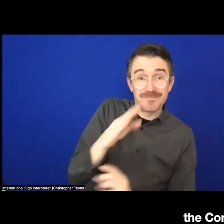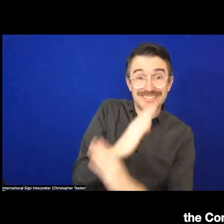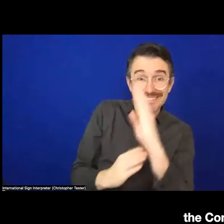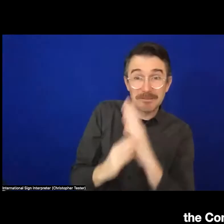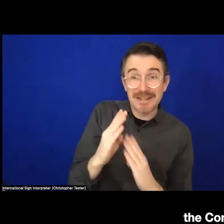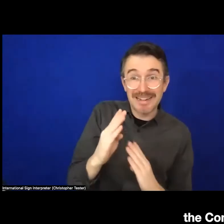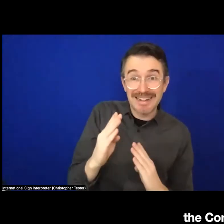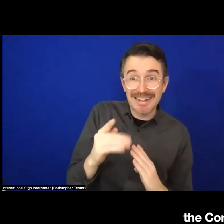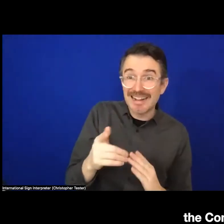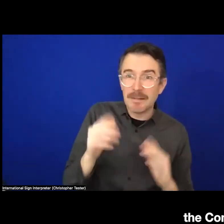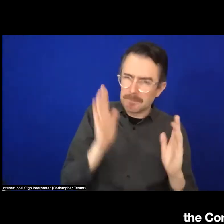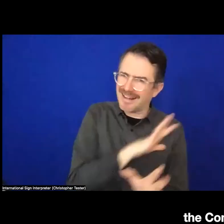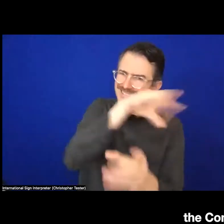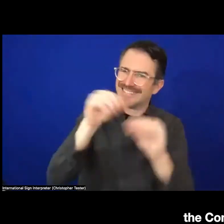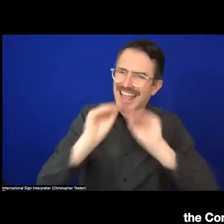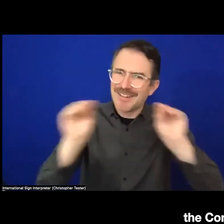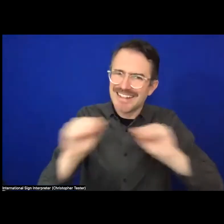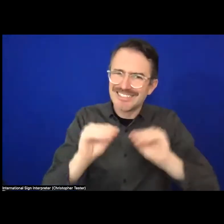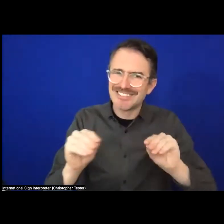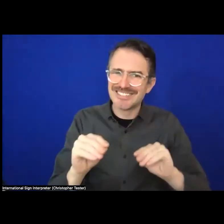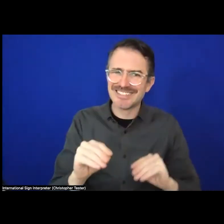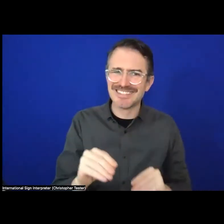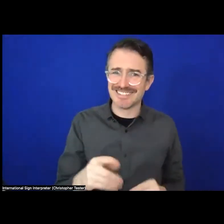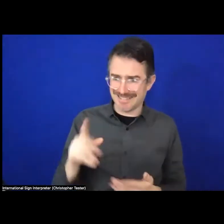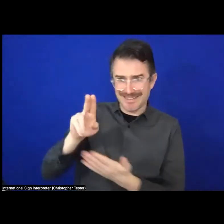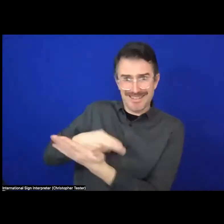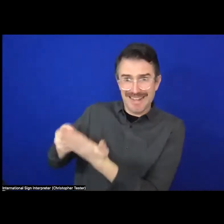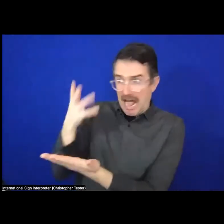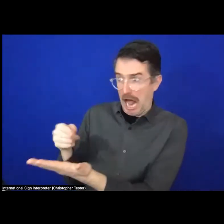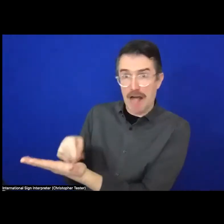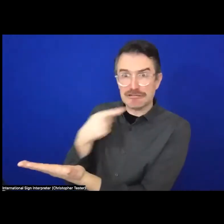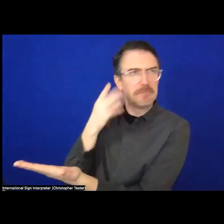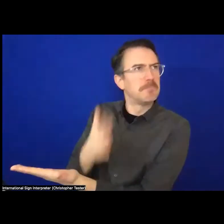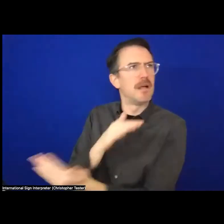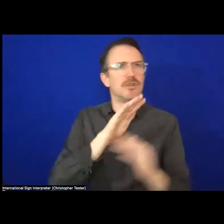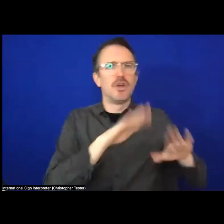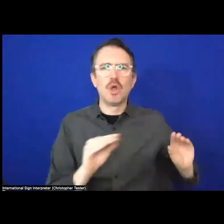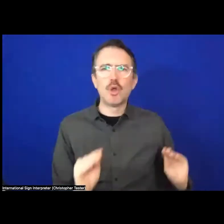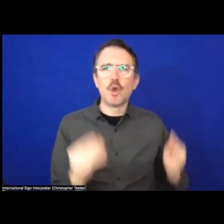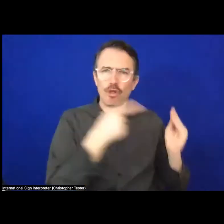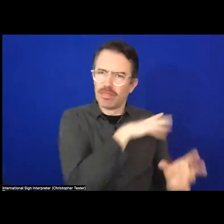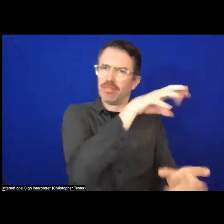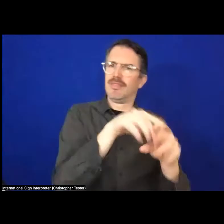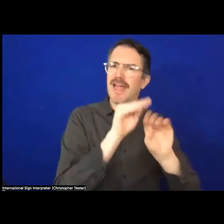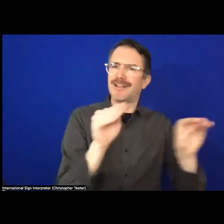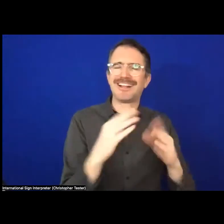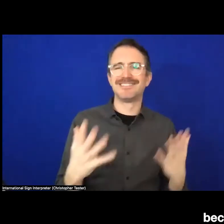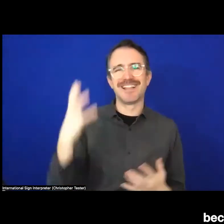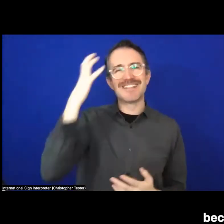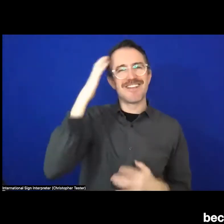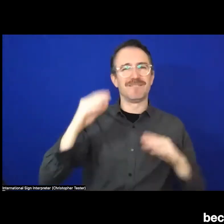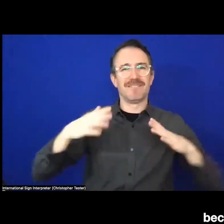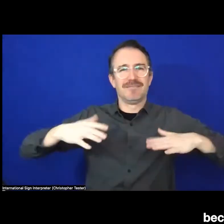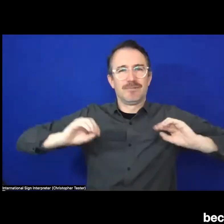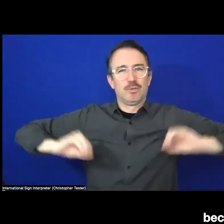stipulated in the Convention on the Rights of Persons with Disabilities. But we now have some smile on our